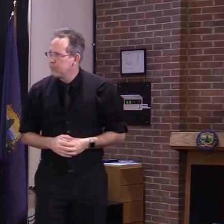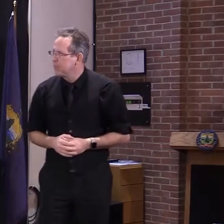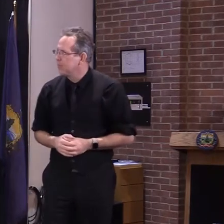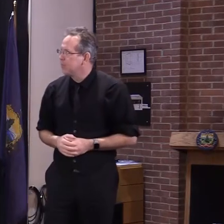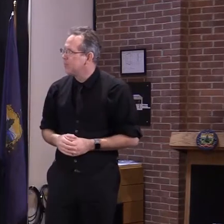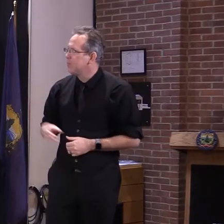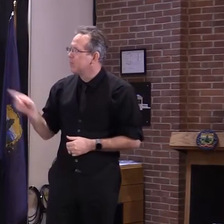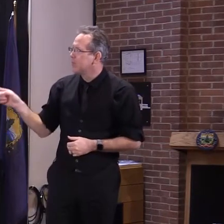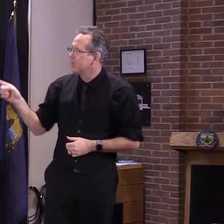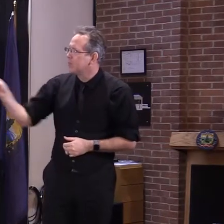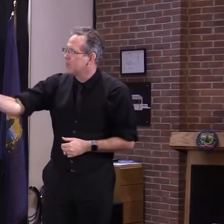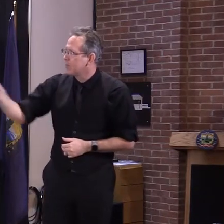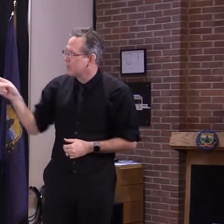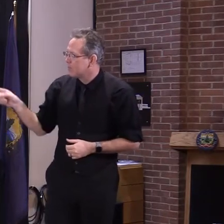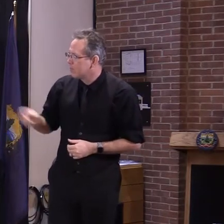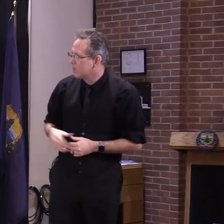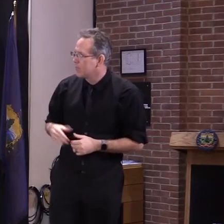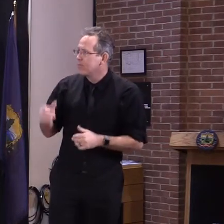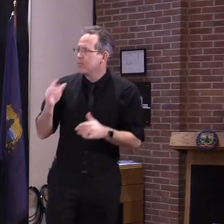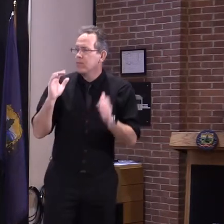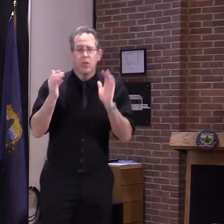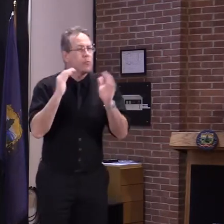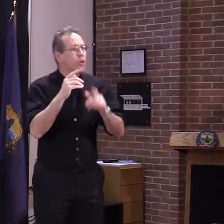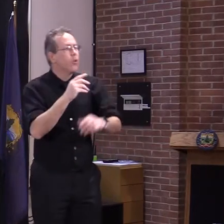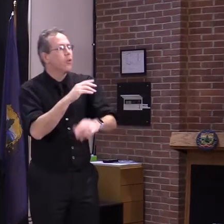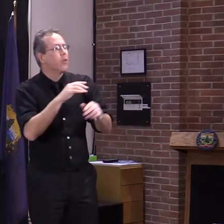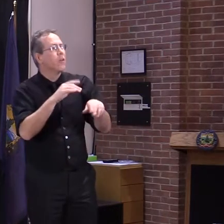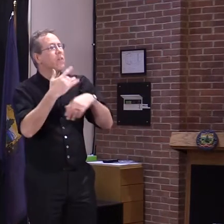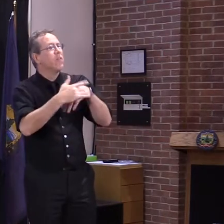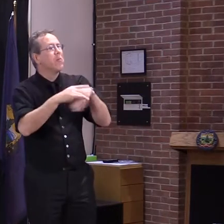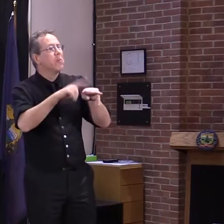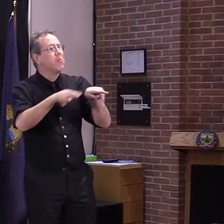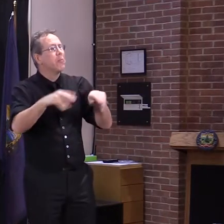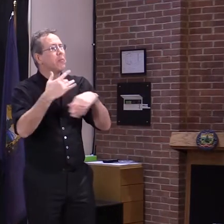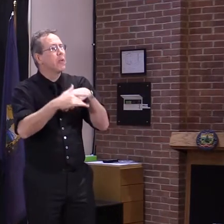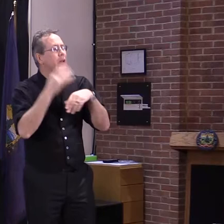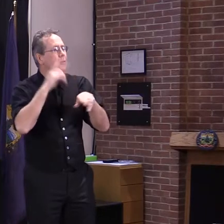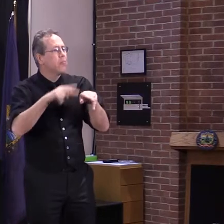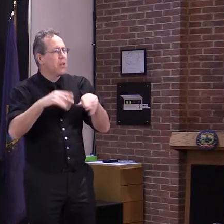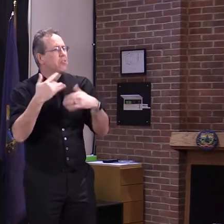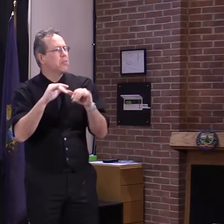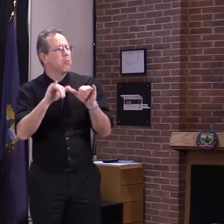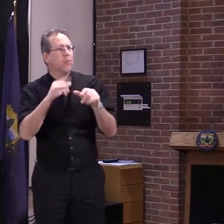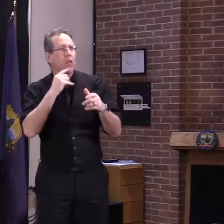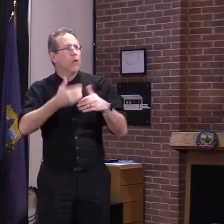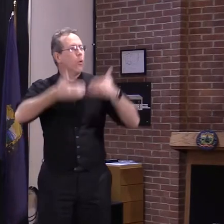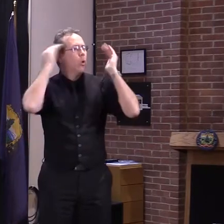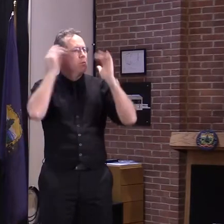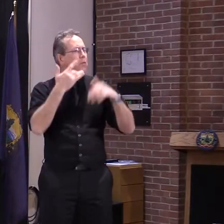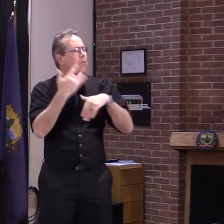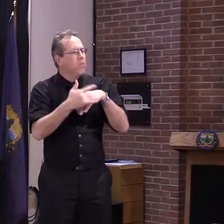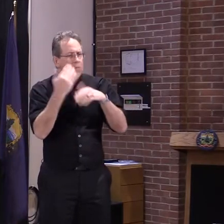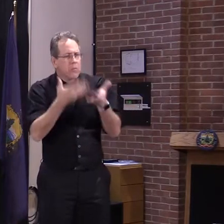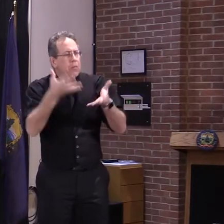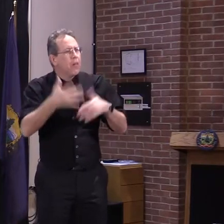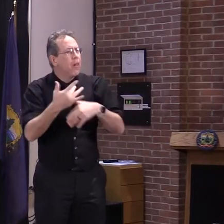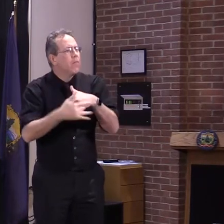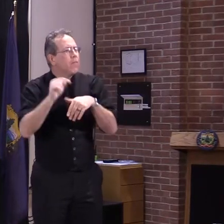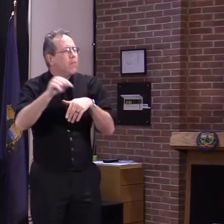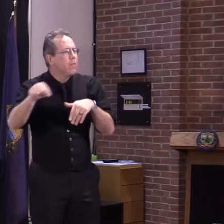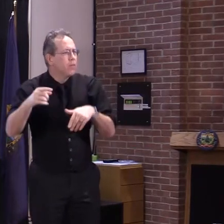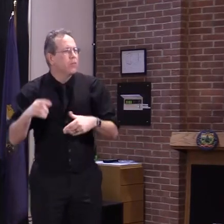see that availability is pretty stable on the hospital side, increasing on the ICU side. So again, good information